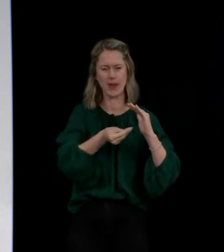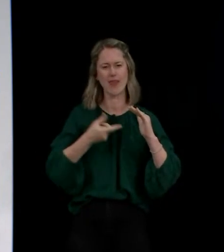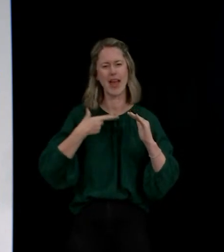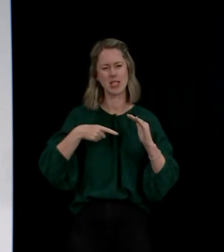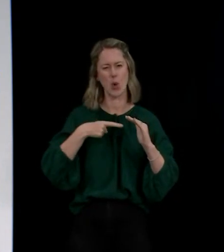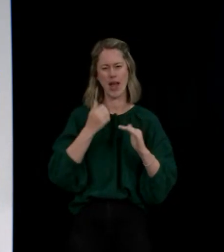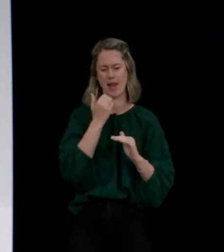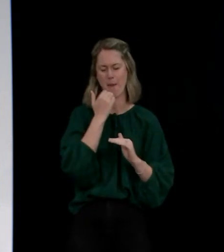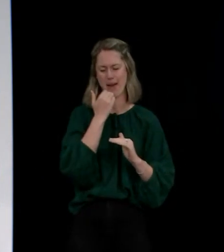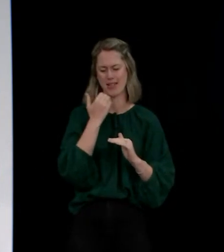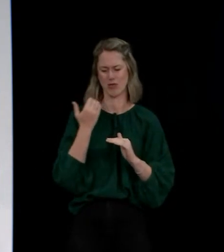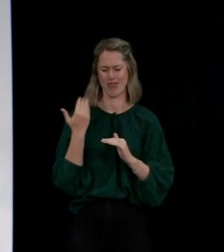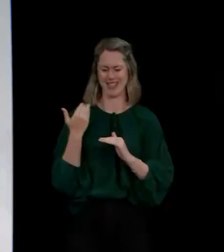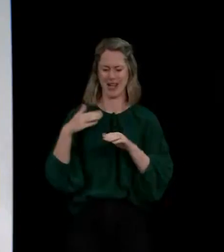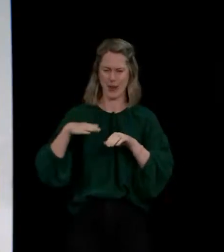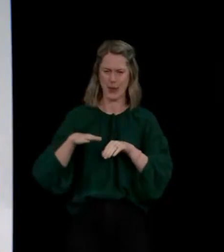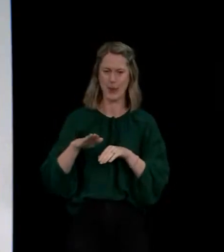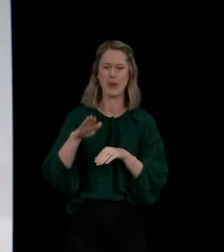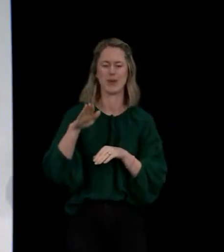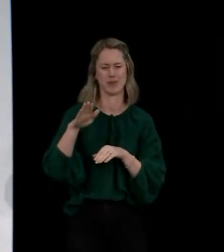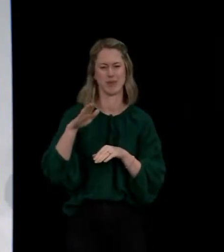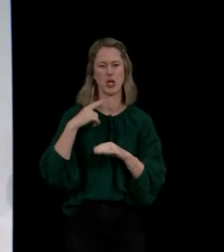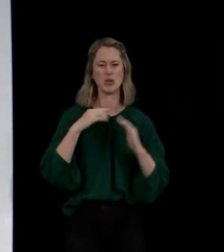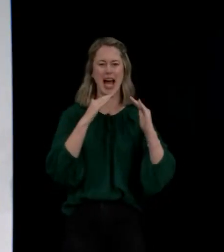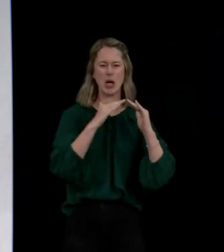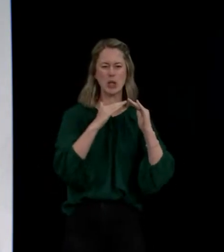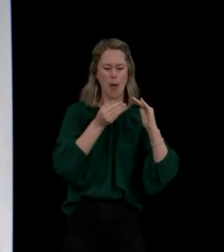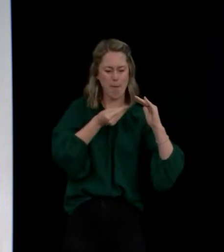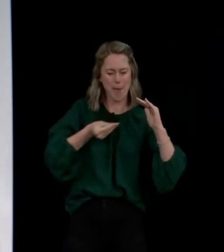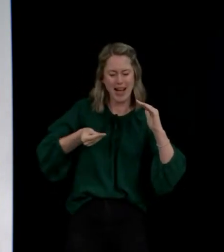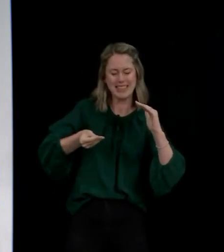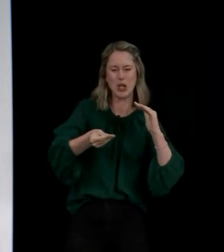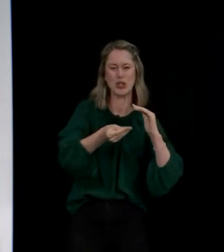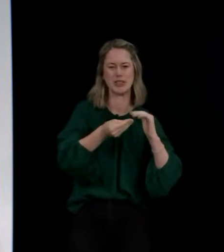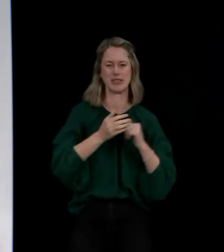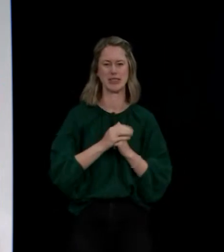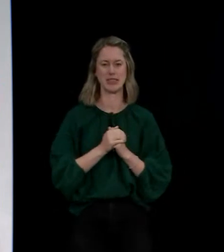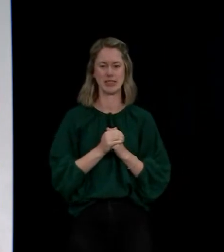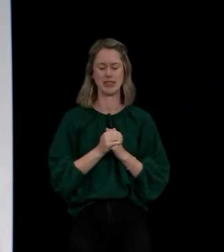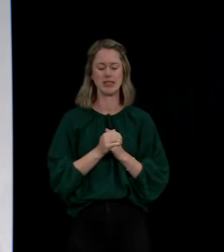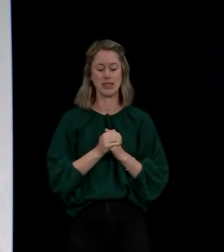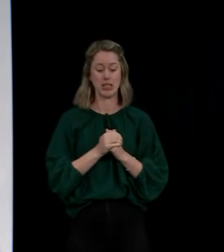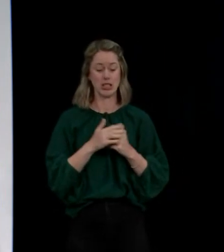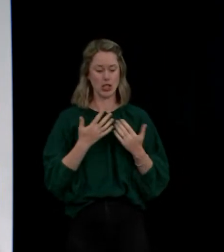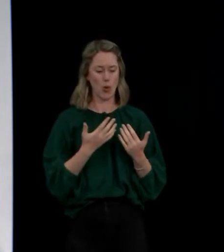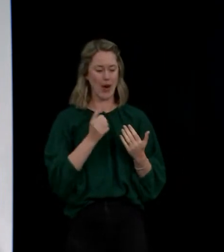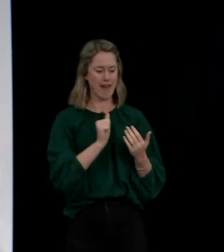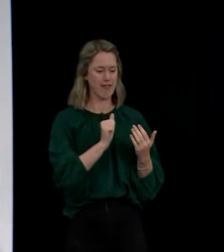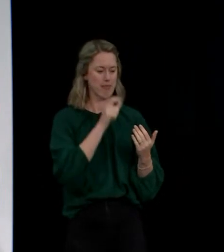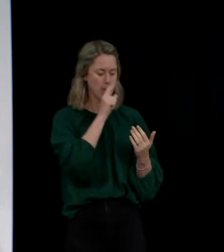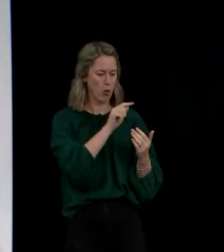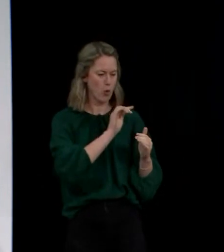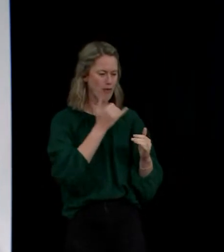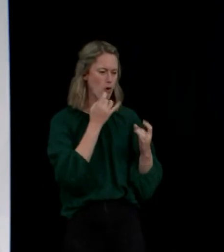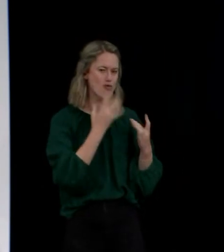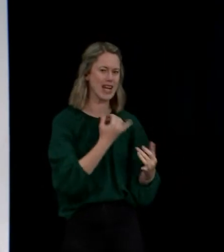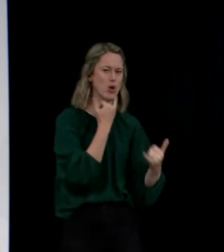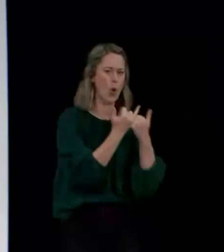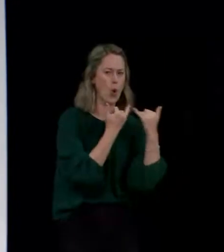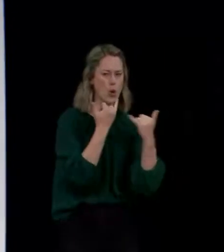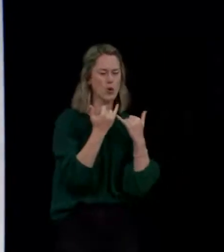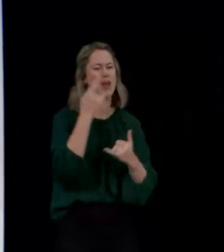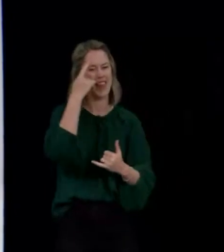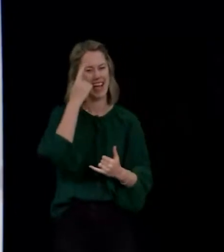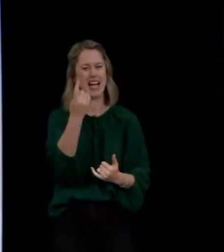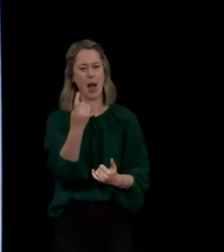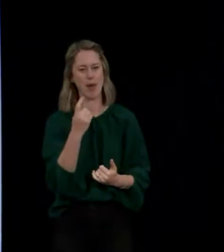reporting over recent days. We know from a number of the already notified contacts in our system, we're expecting another 30